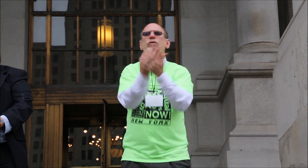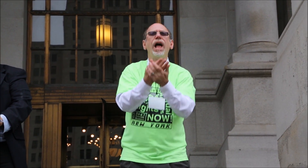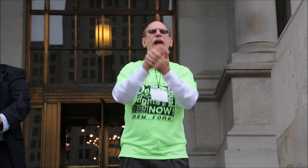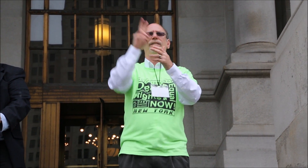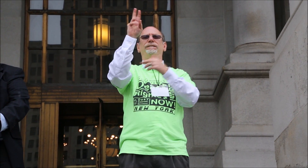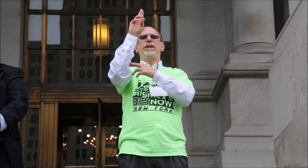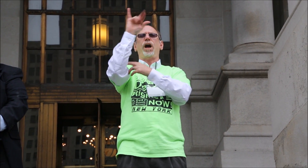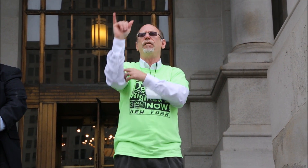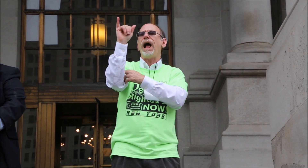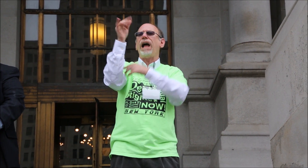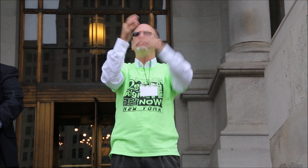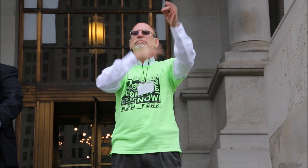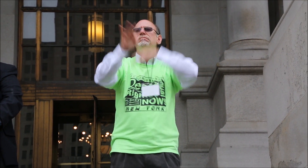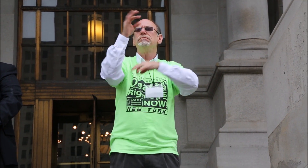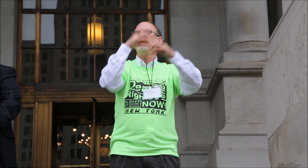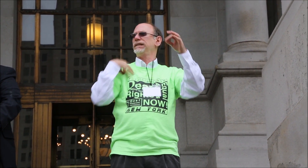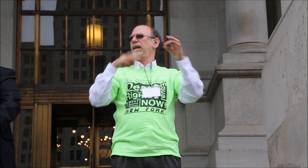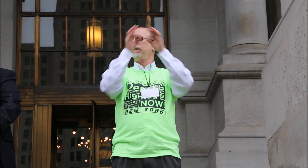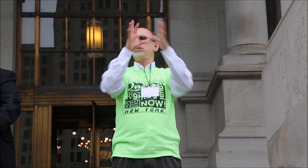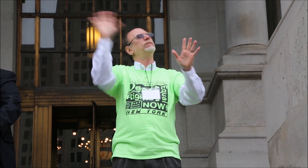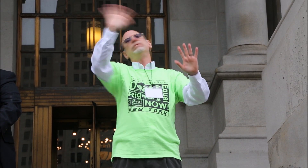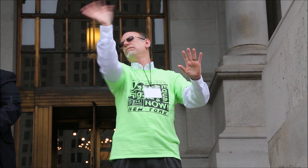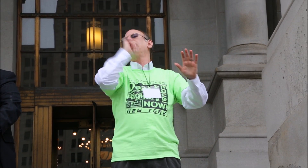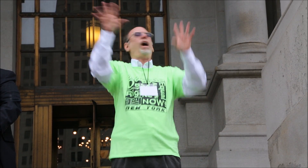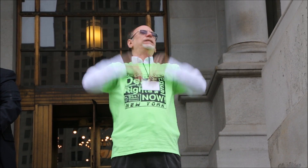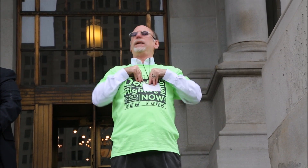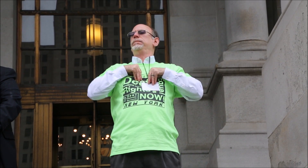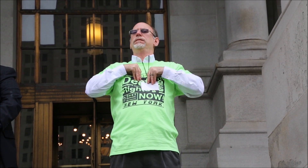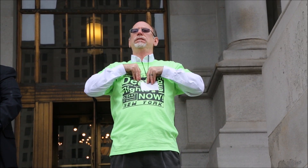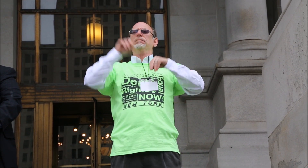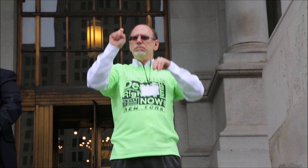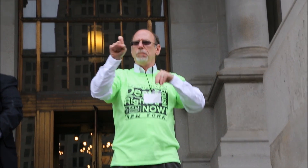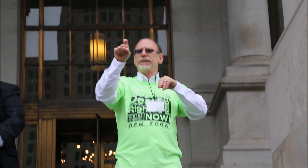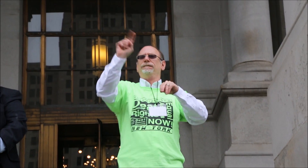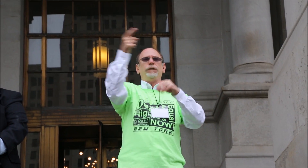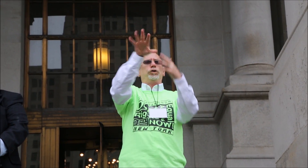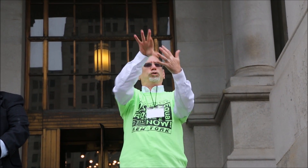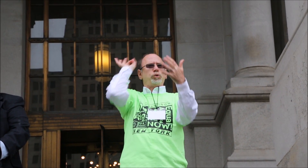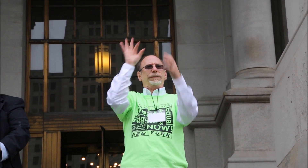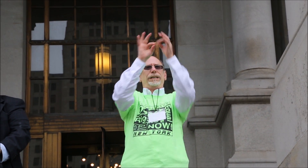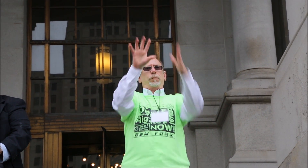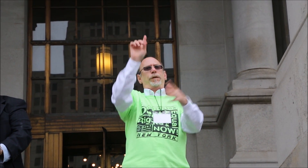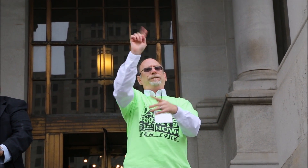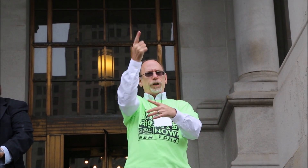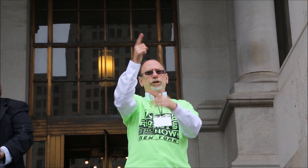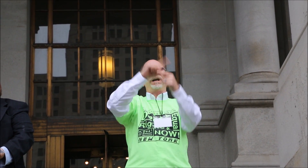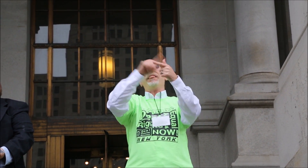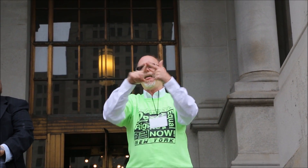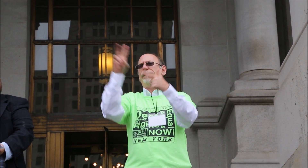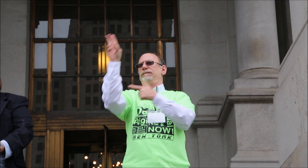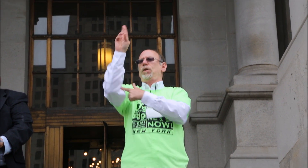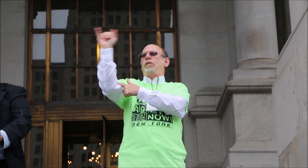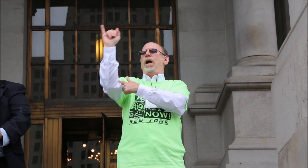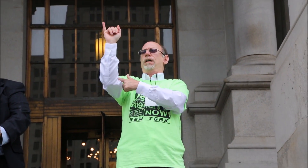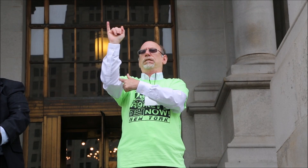Well, like I said before, there's 75% of the deaf community is unemployed. These are people who want jobs. That's fine. Too often we see our